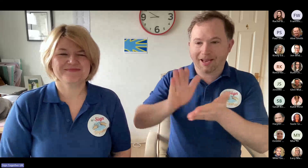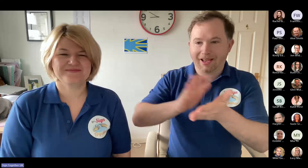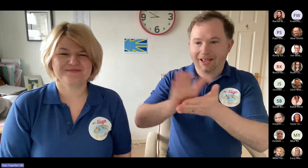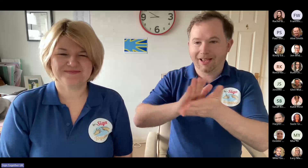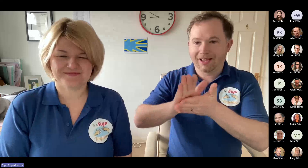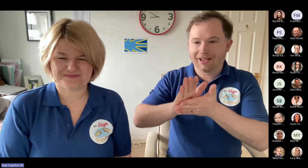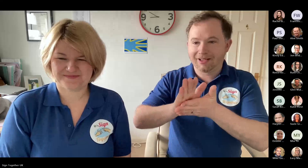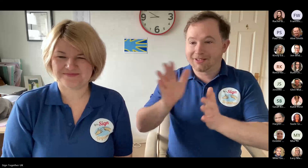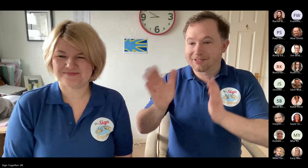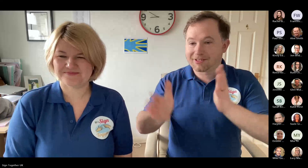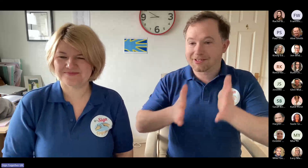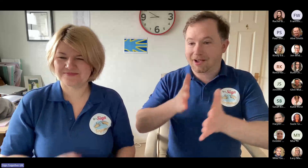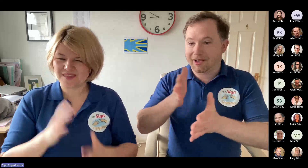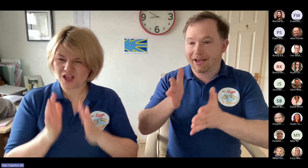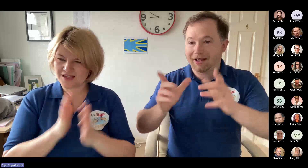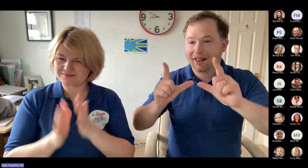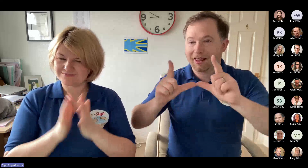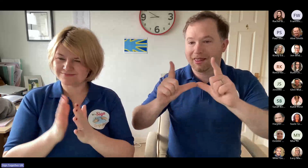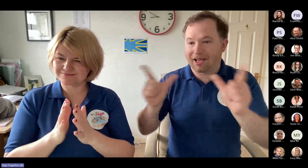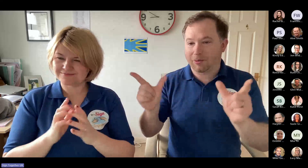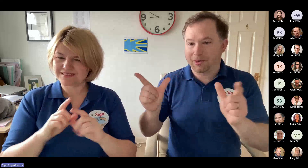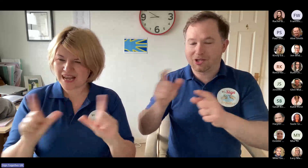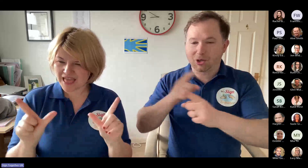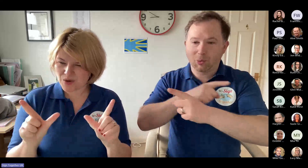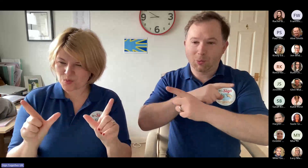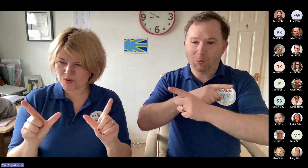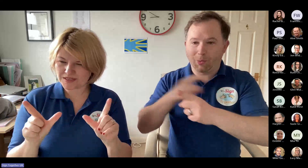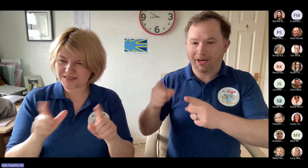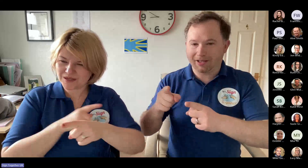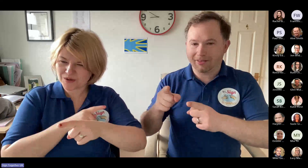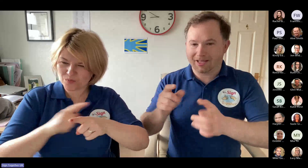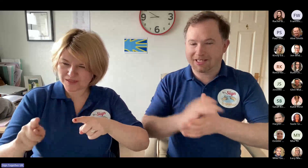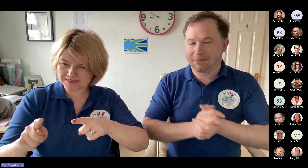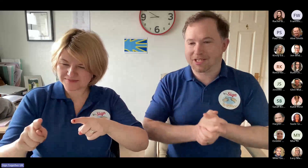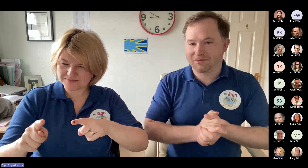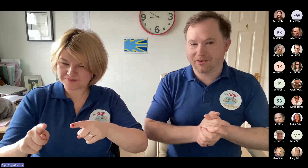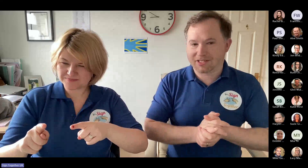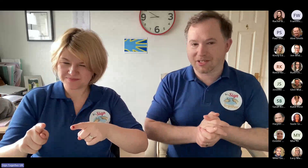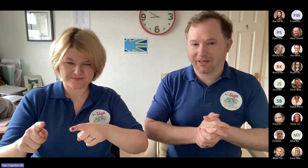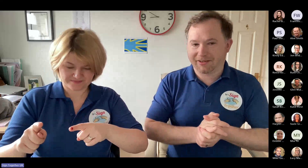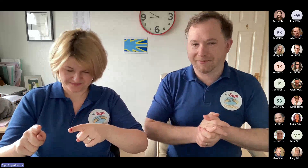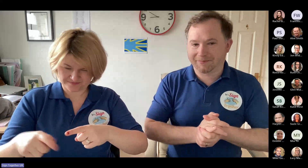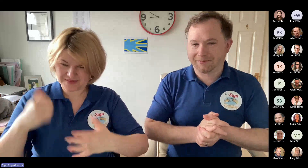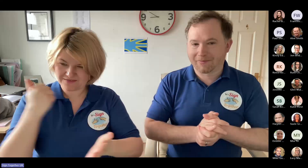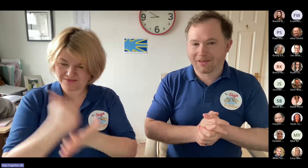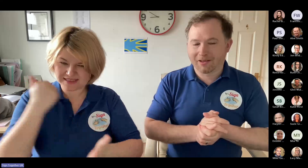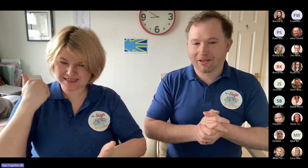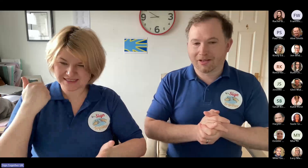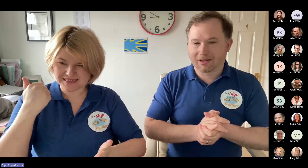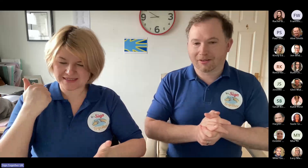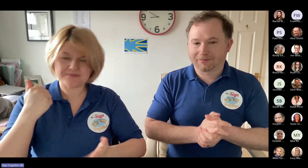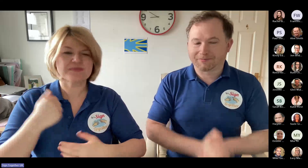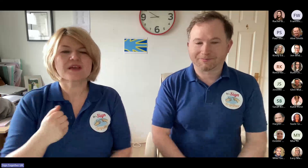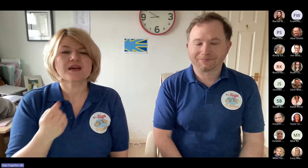Happy Sign Language Week. That's your mission for the rest of the week. Fantastic.